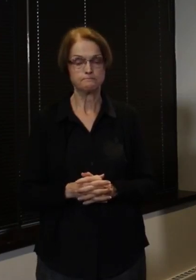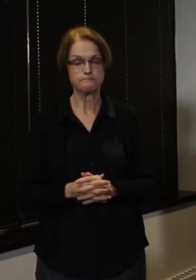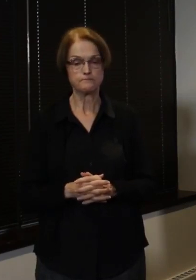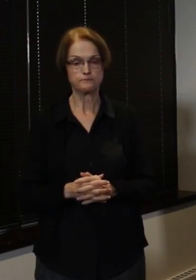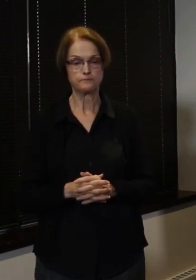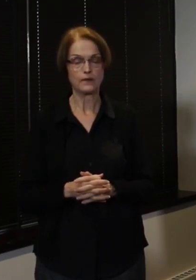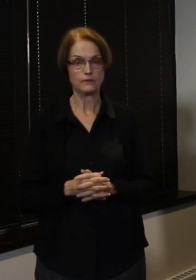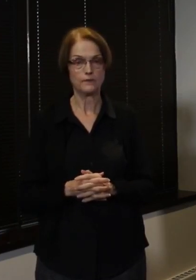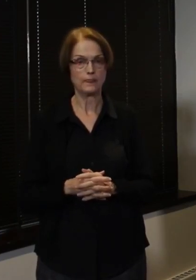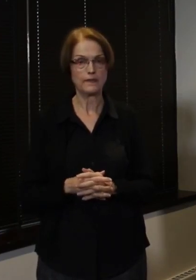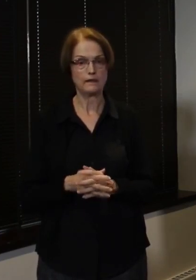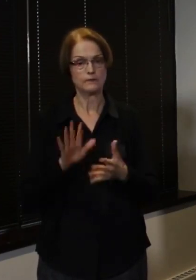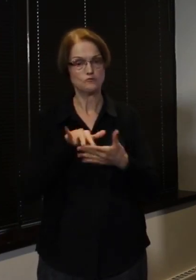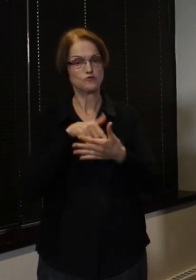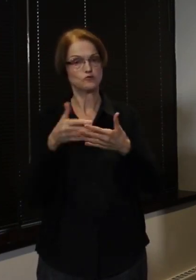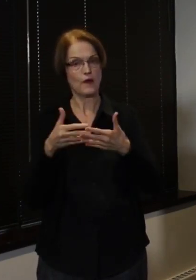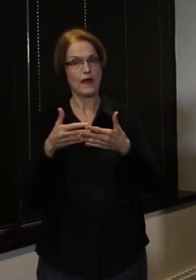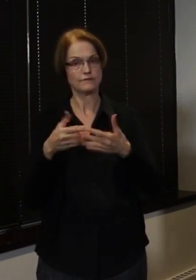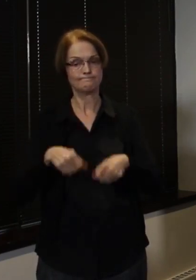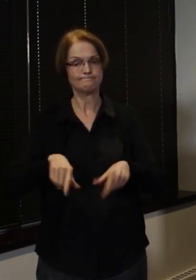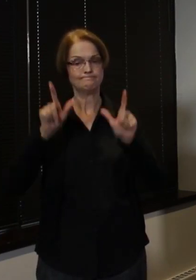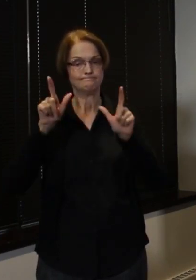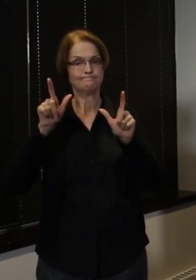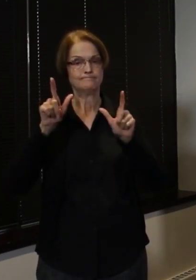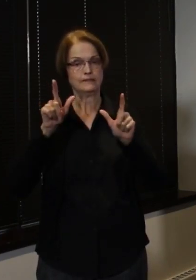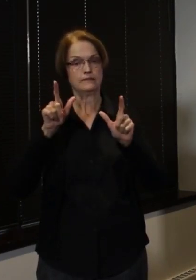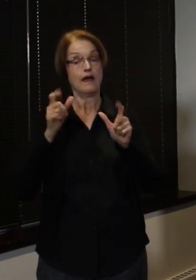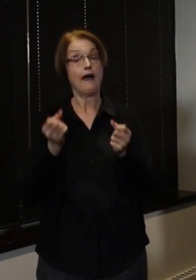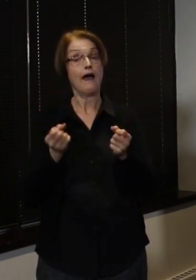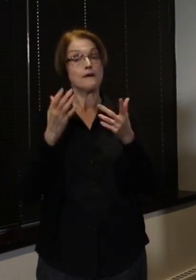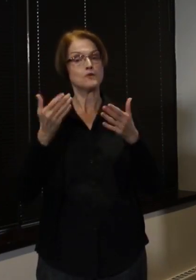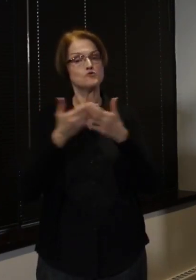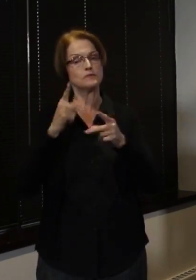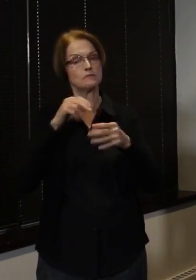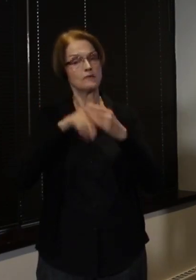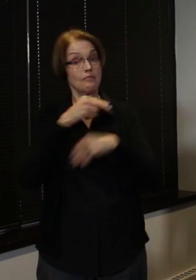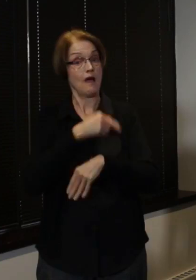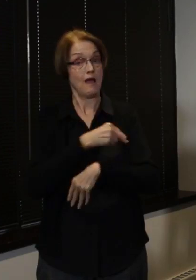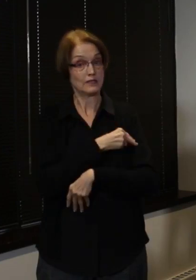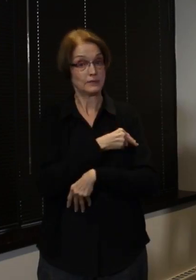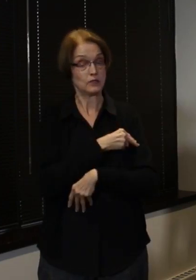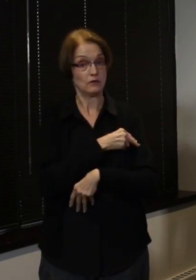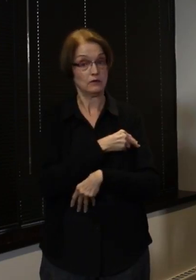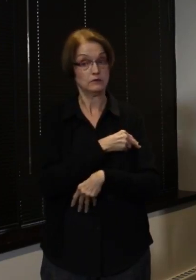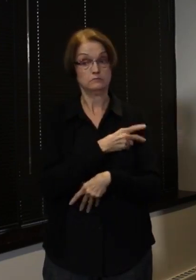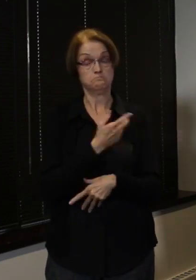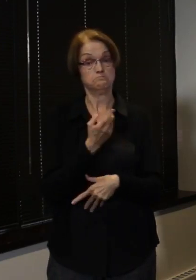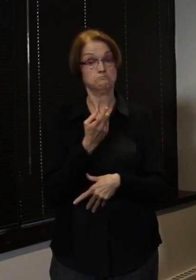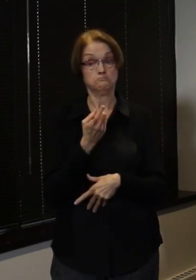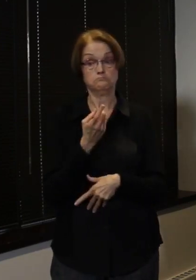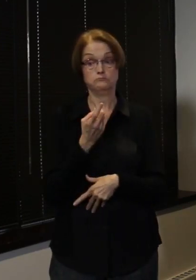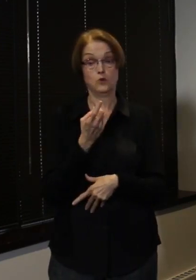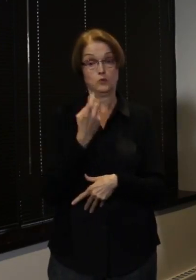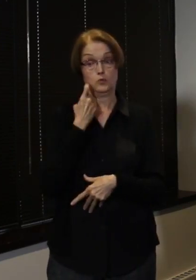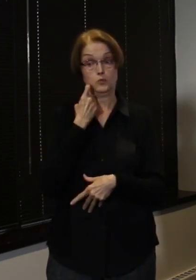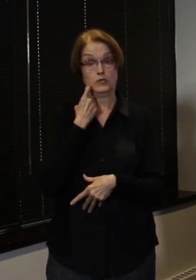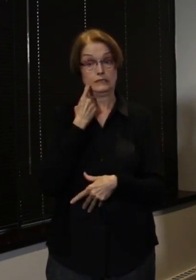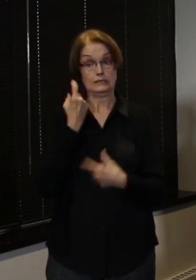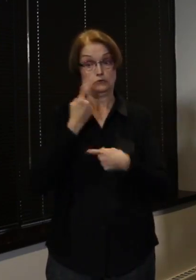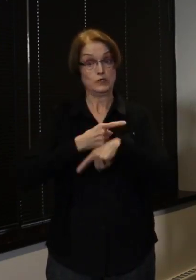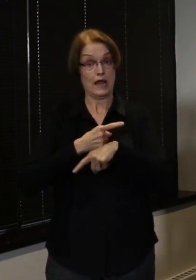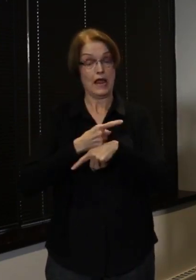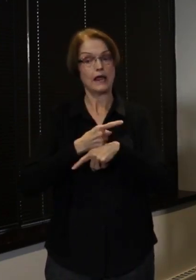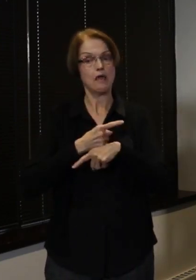So we'll start with a graph highlighting our regional hospital admissions. And we saw a significant downtick in our reported numbers today.